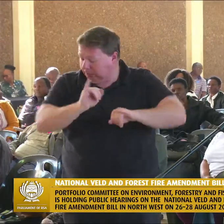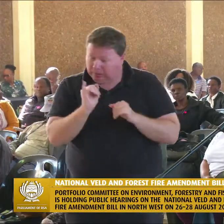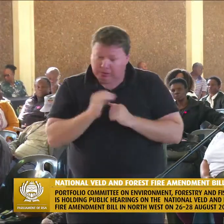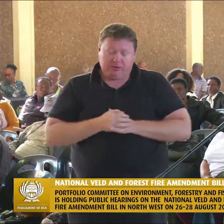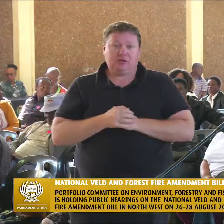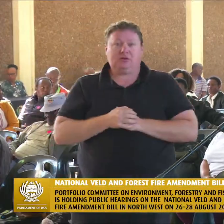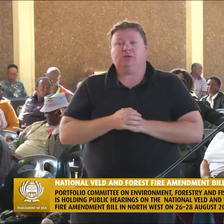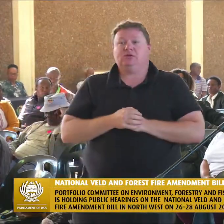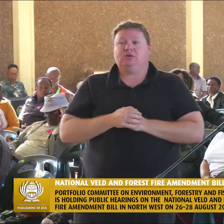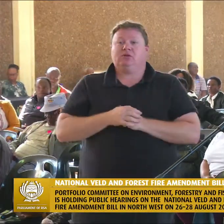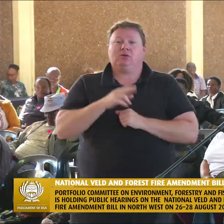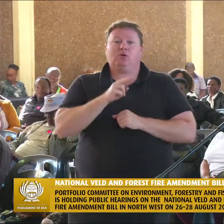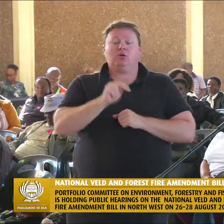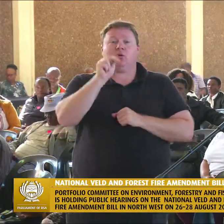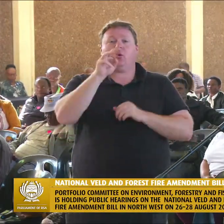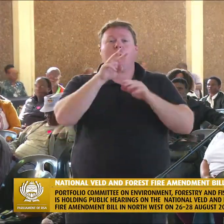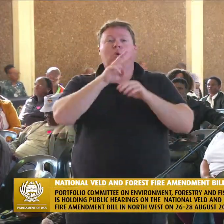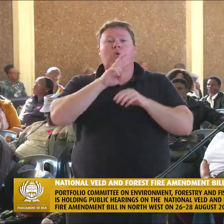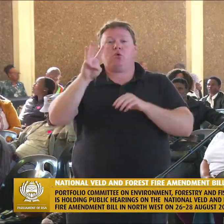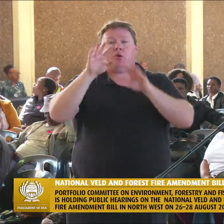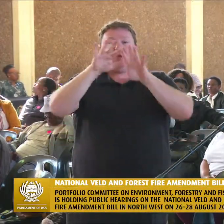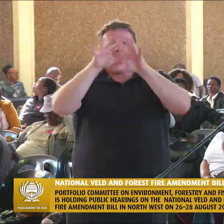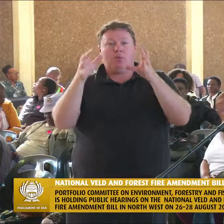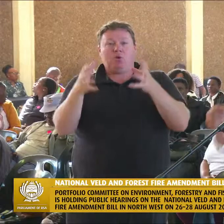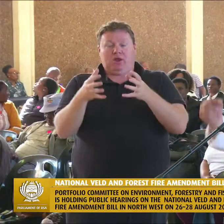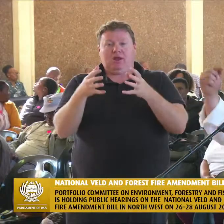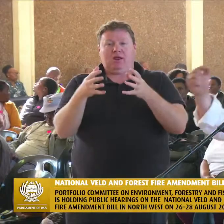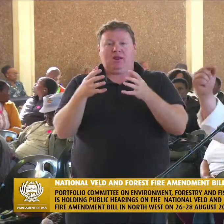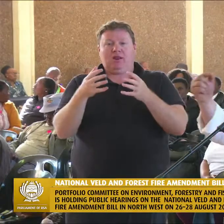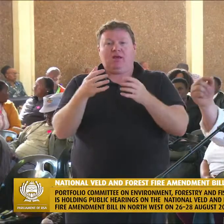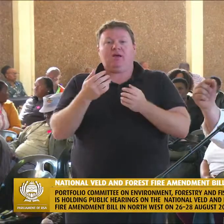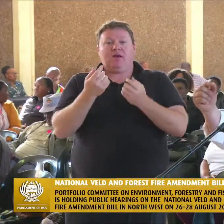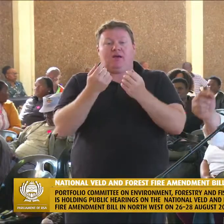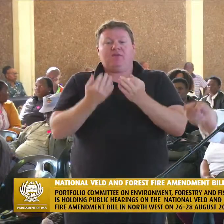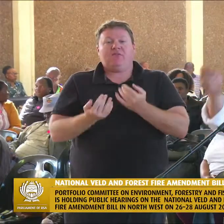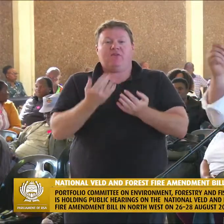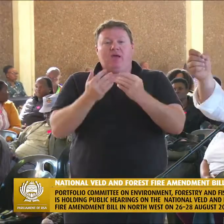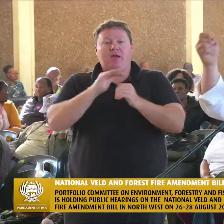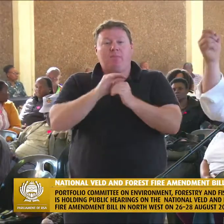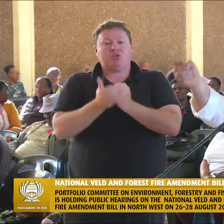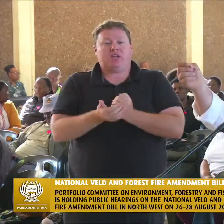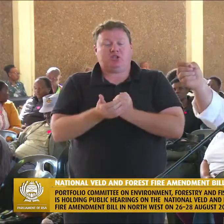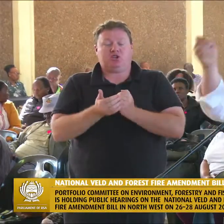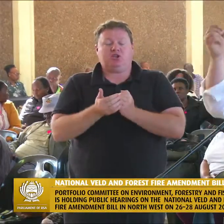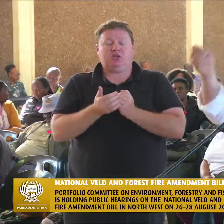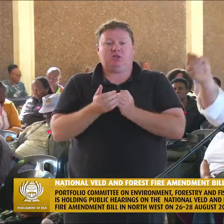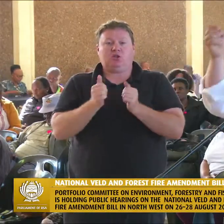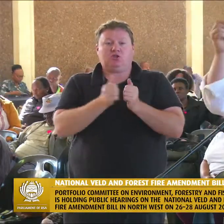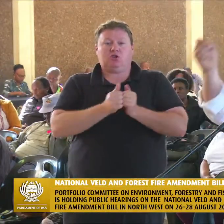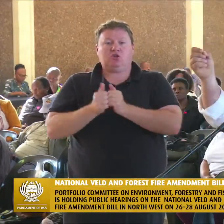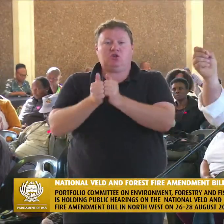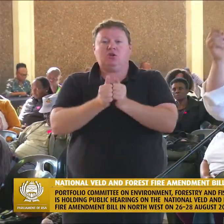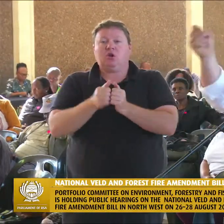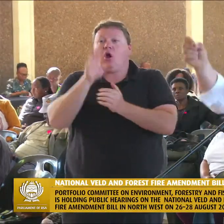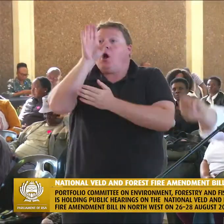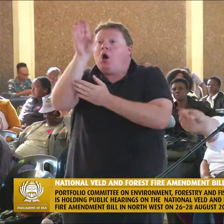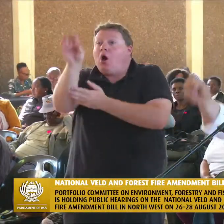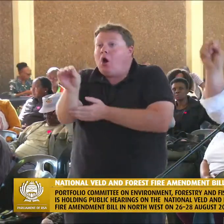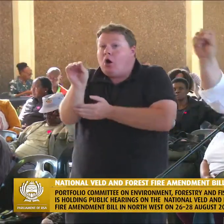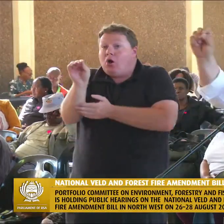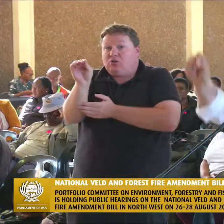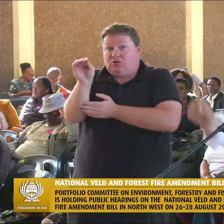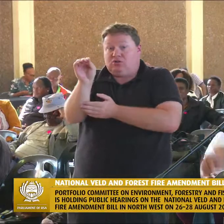the northwest umbrella fire protection association applied to pdmc to have a state of disaster declared for our